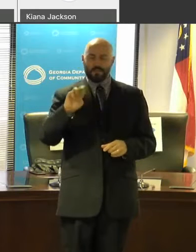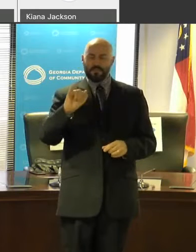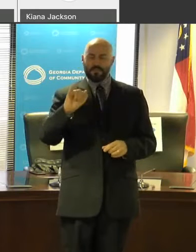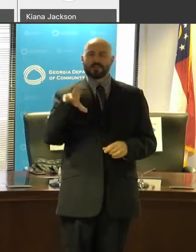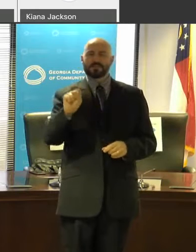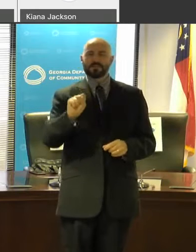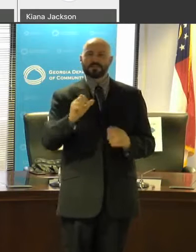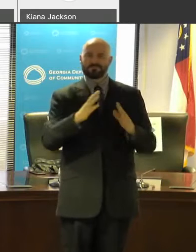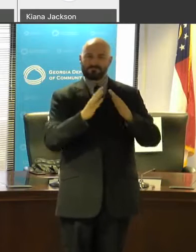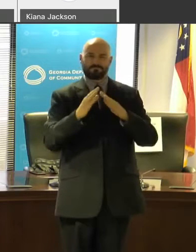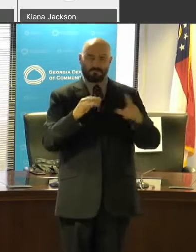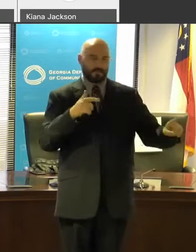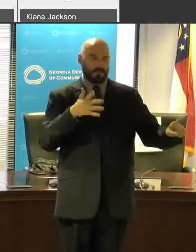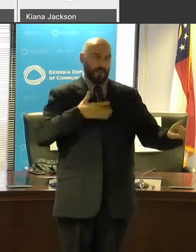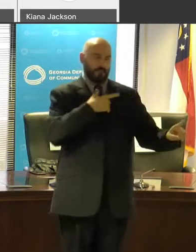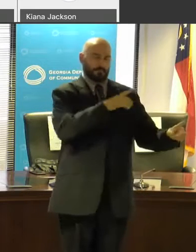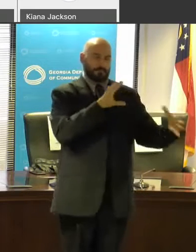This morning we have